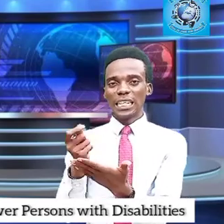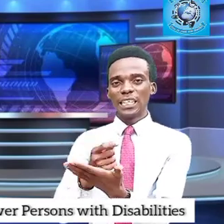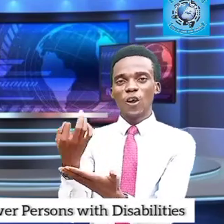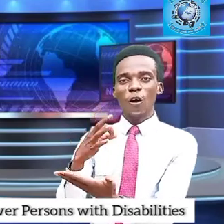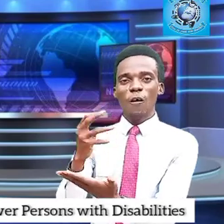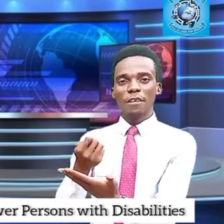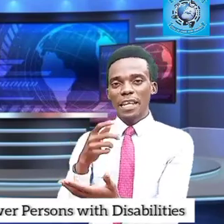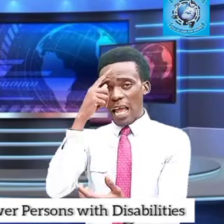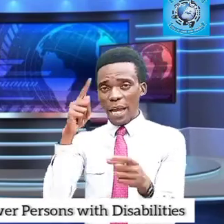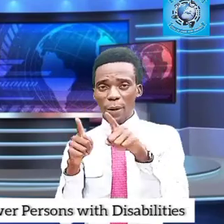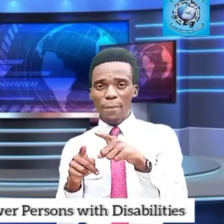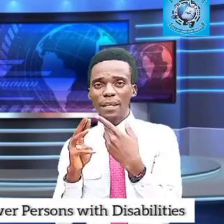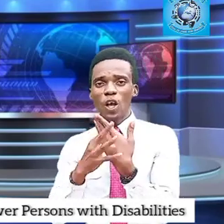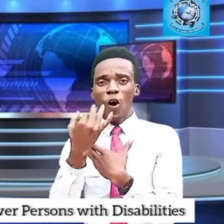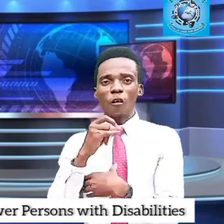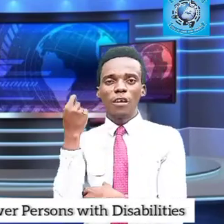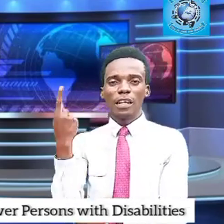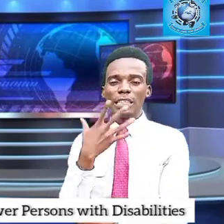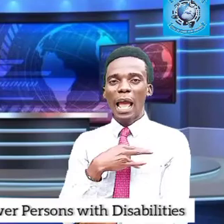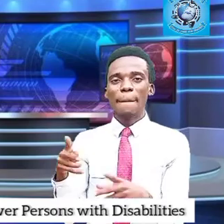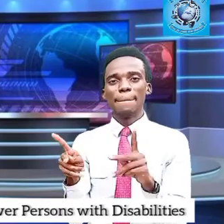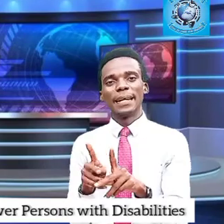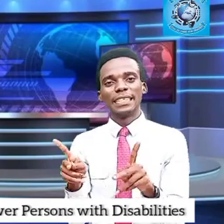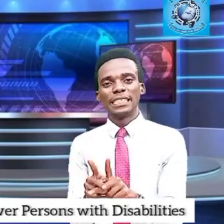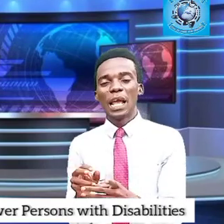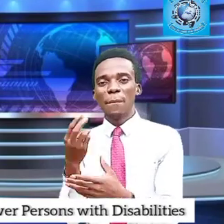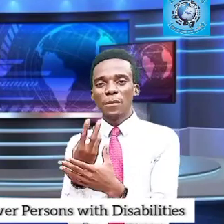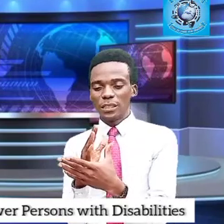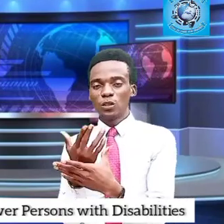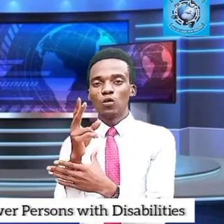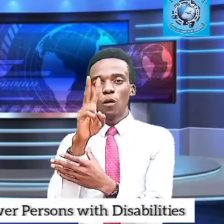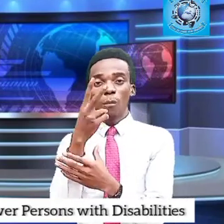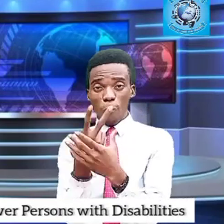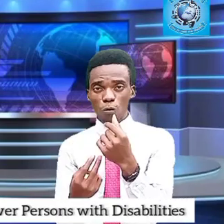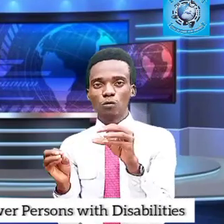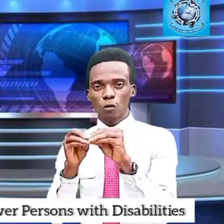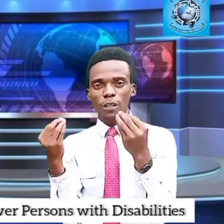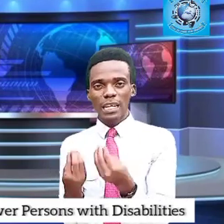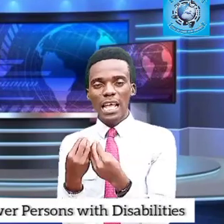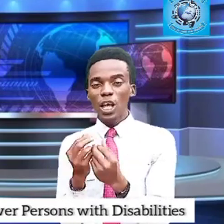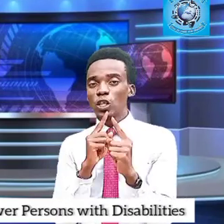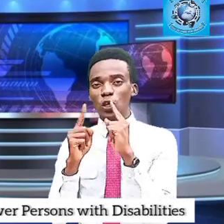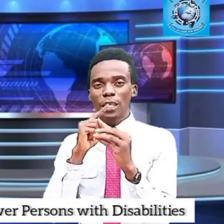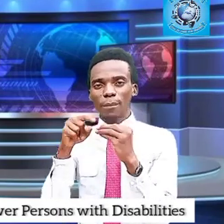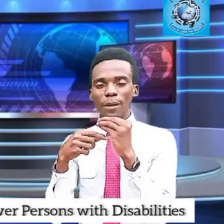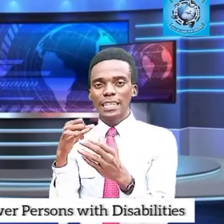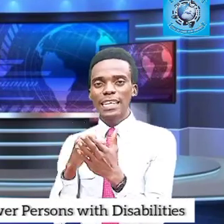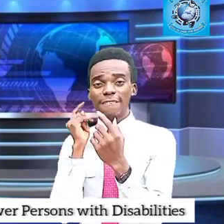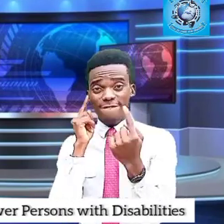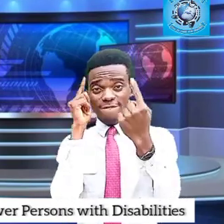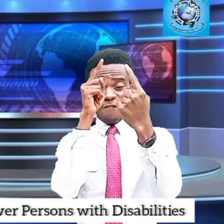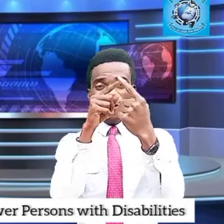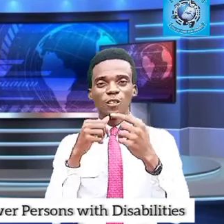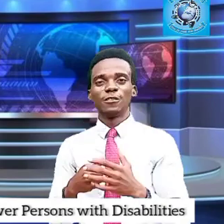the Memorandum of Understanding and Partnership between both organizations, highlighted its